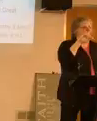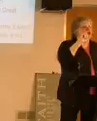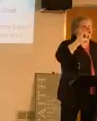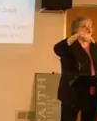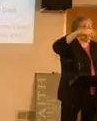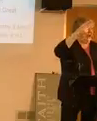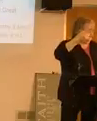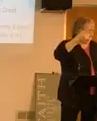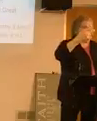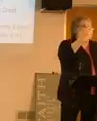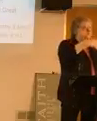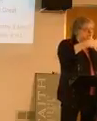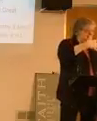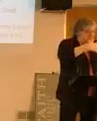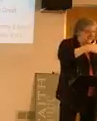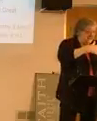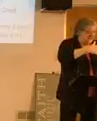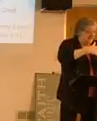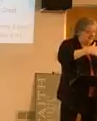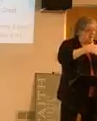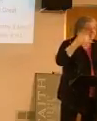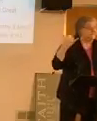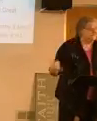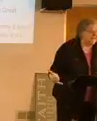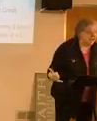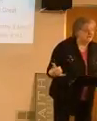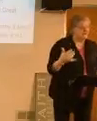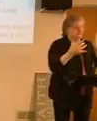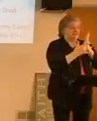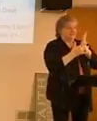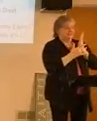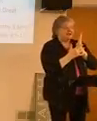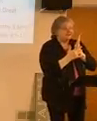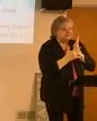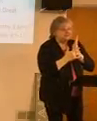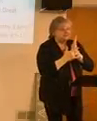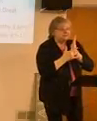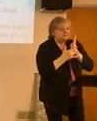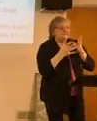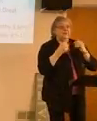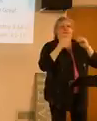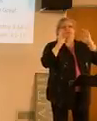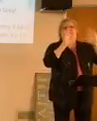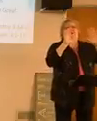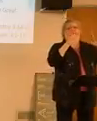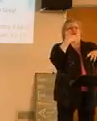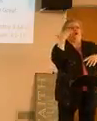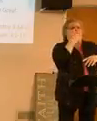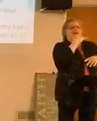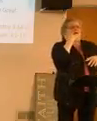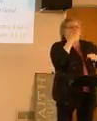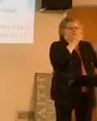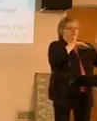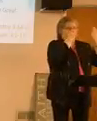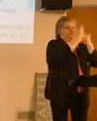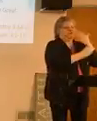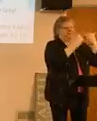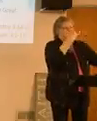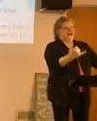And how awesome it is, the technology today, we can have wonderful, colorful